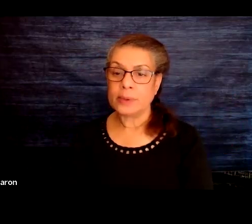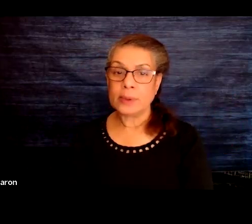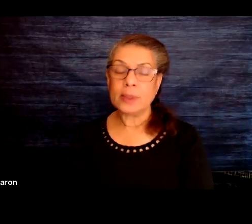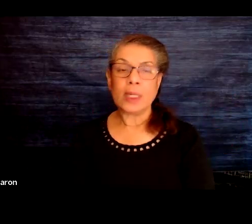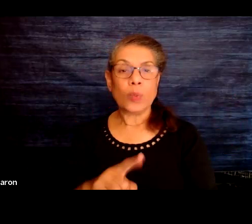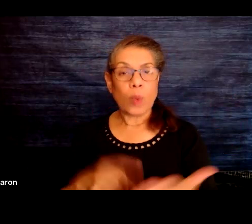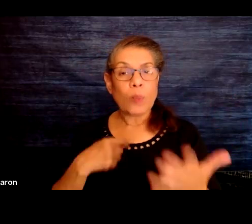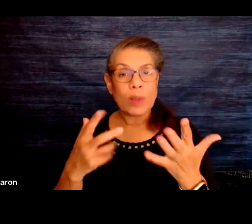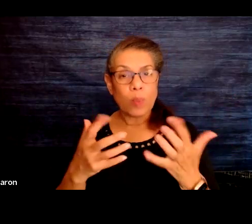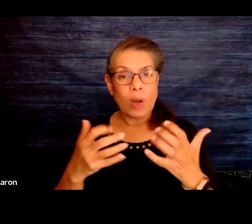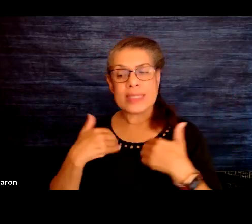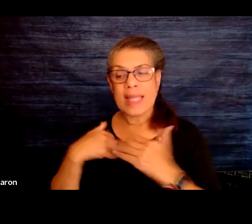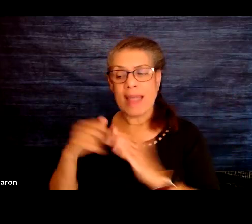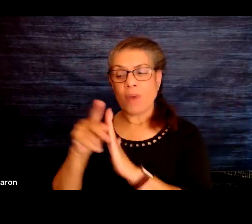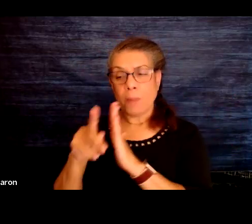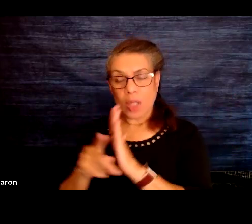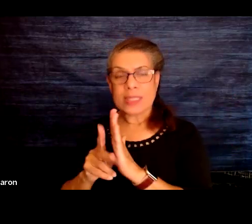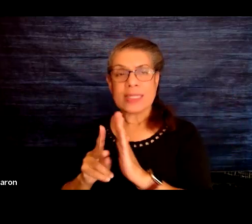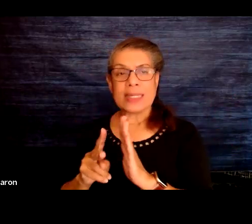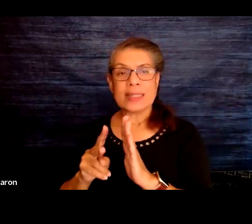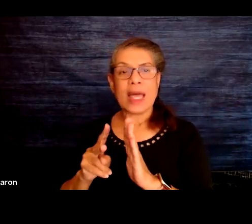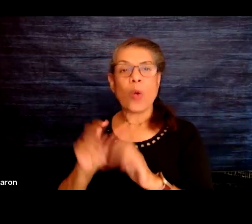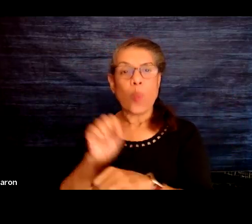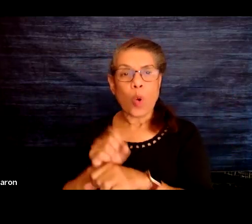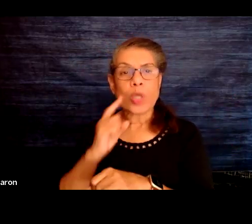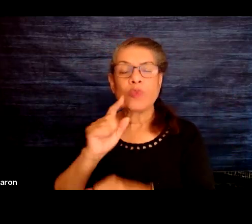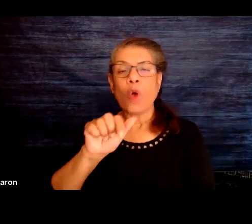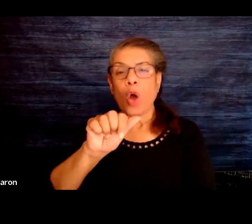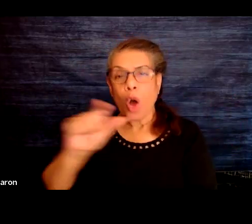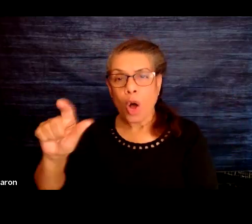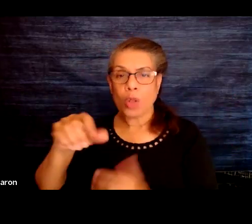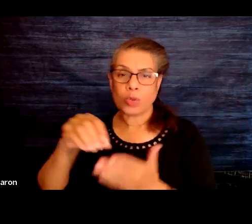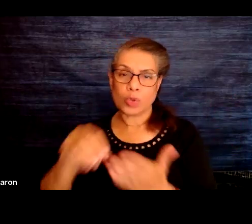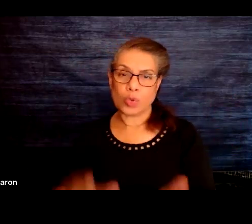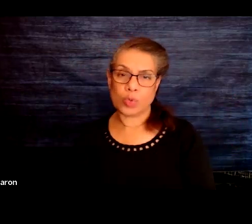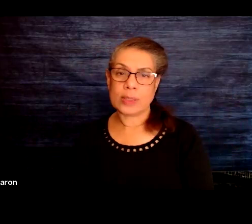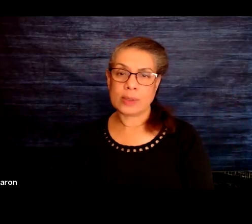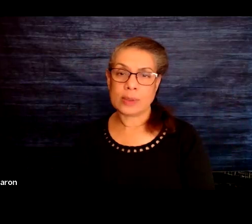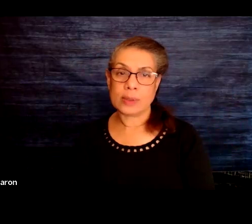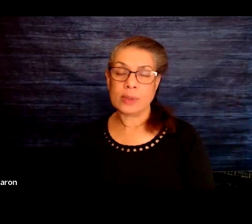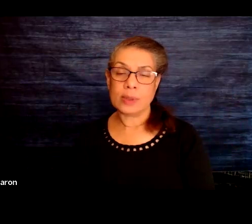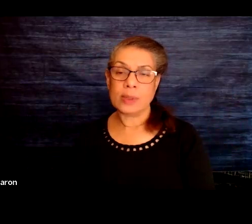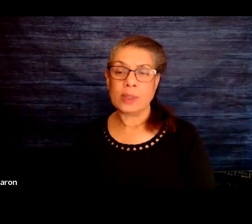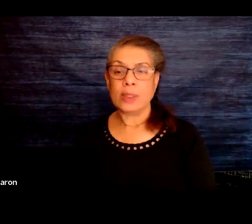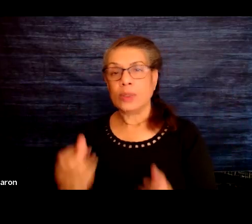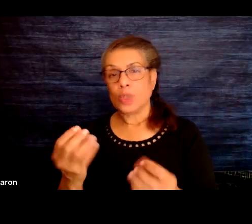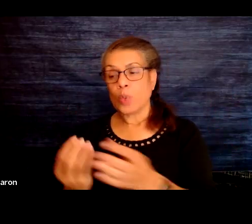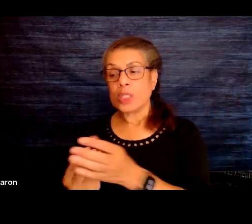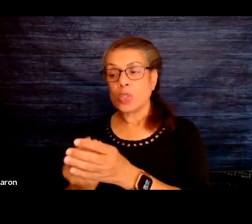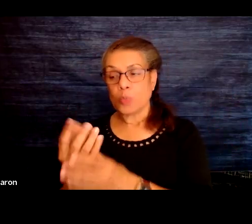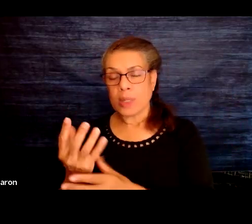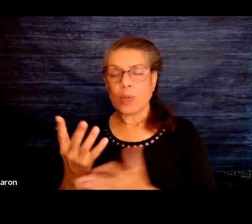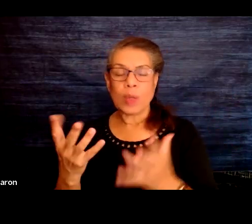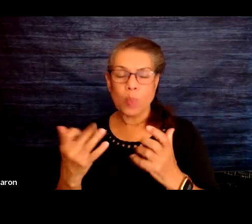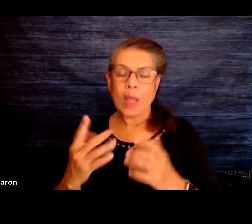to have a policy that works for all kids. And so I think that's the piece that will come back, so that we can be very concrete